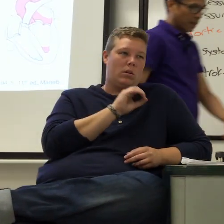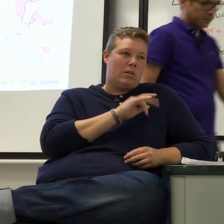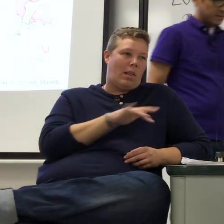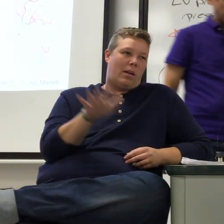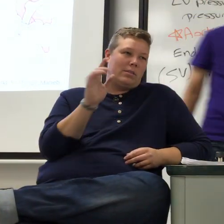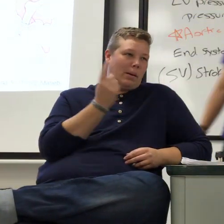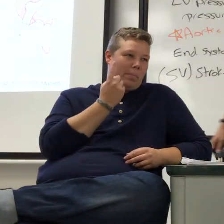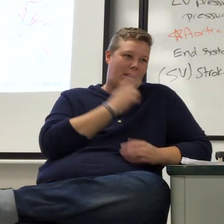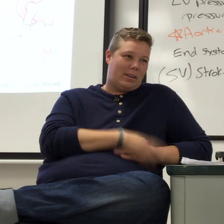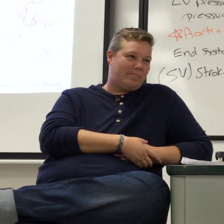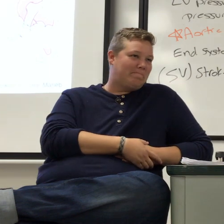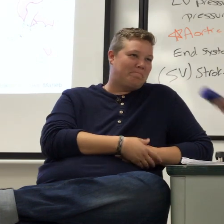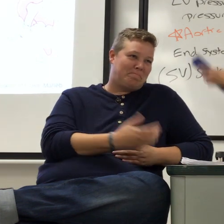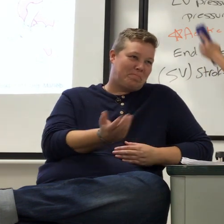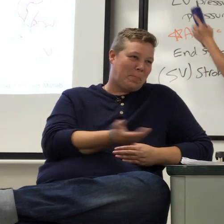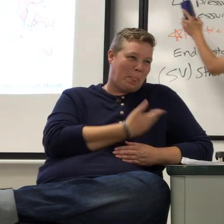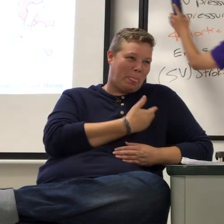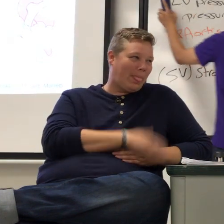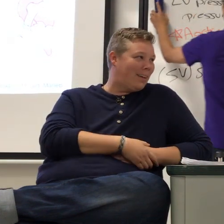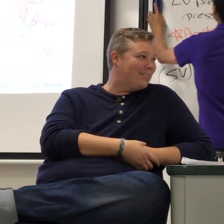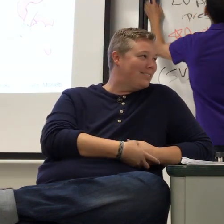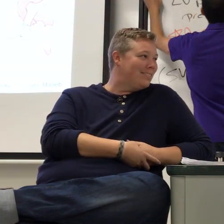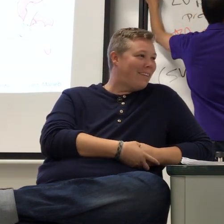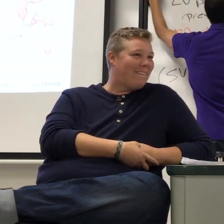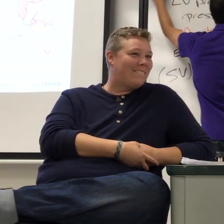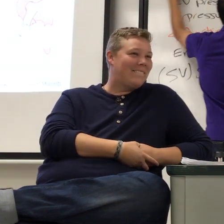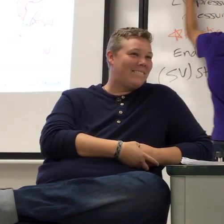Takes 2 breaths to say that.